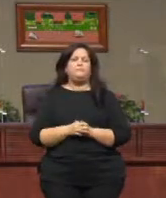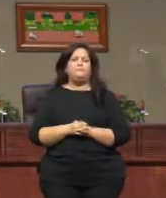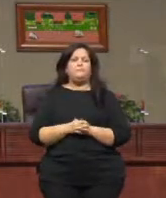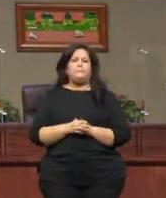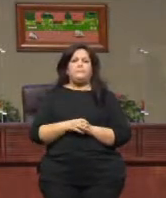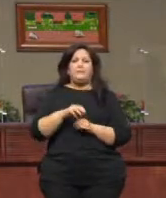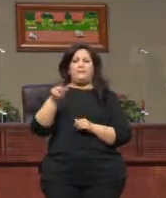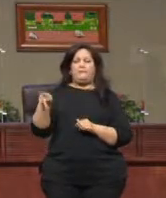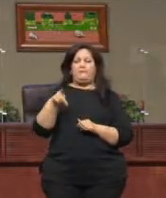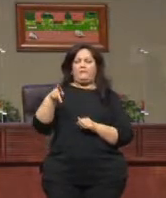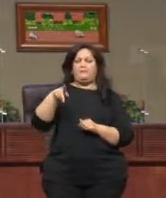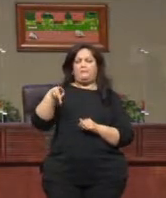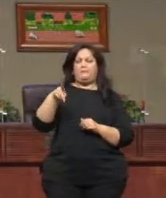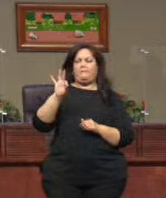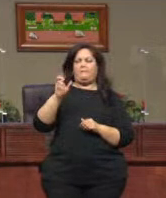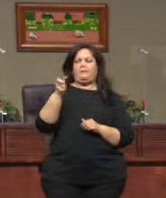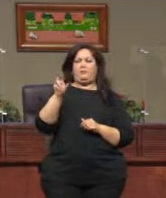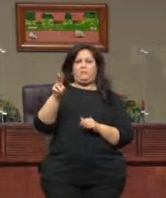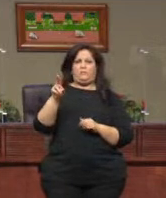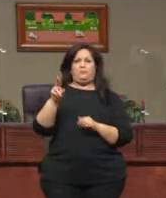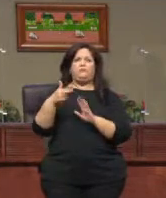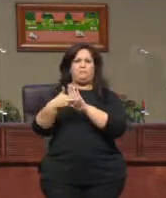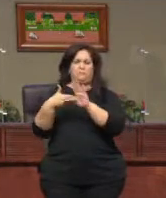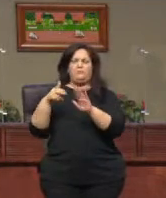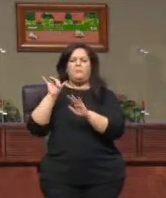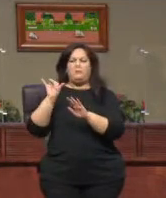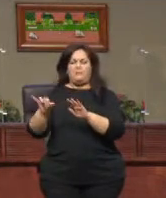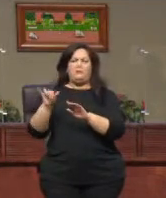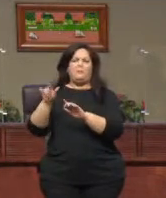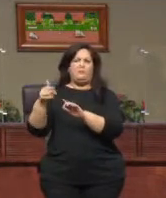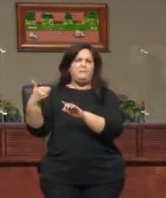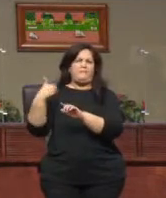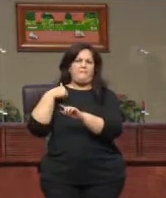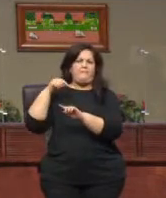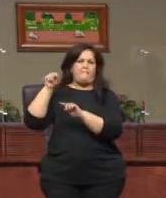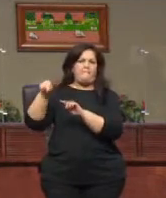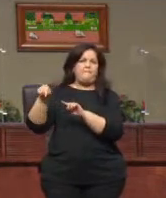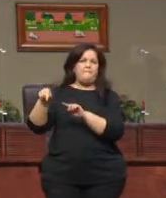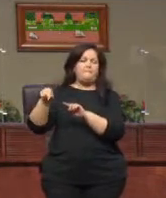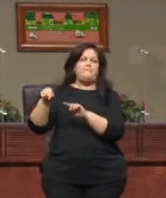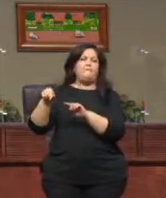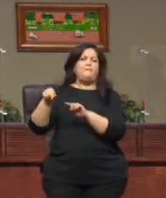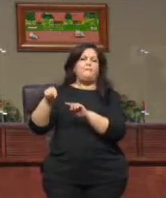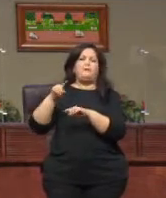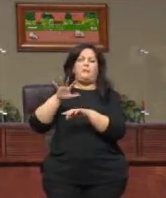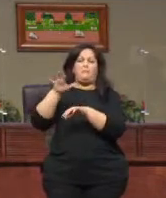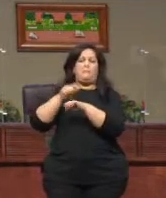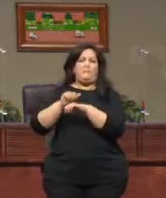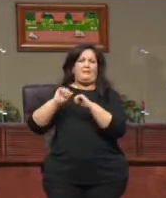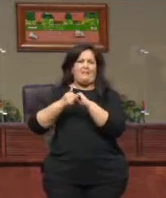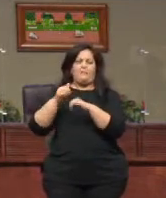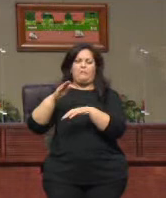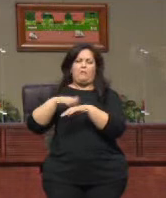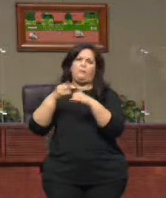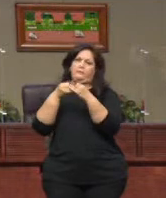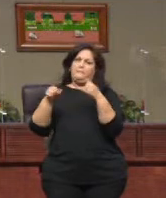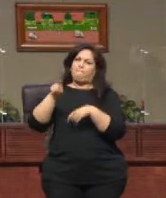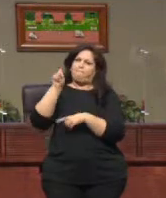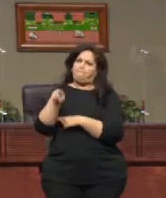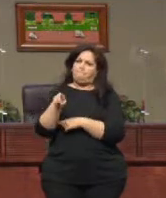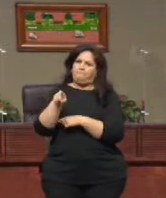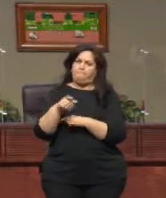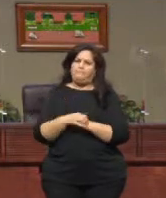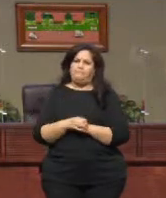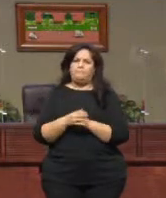Pfizer brand of vaccine will be distributed at that site, and online appointments are necessary. A